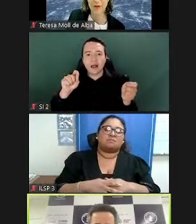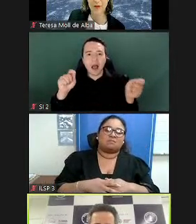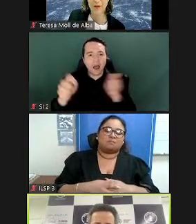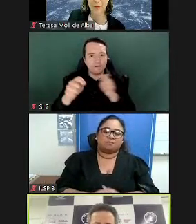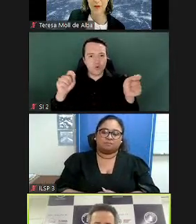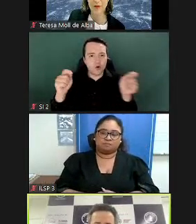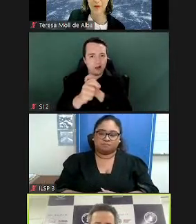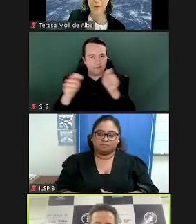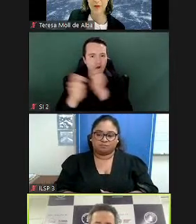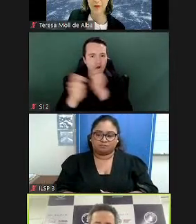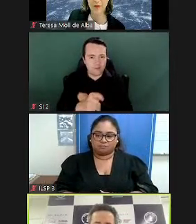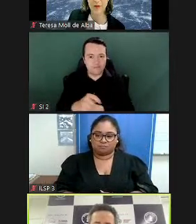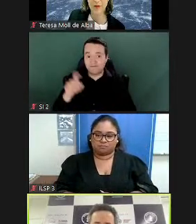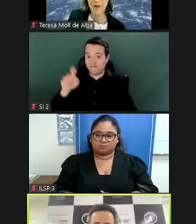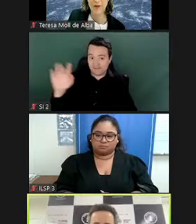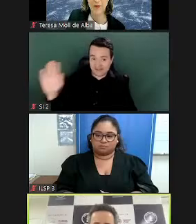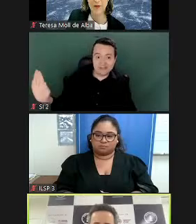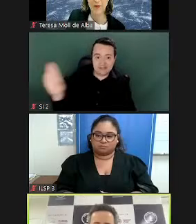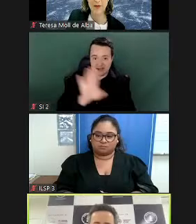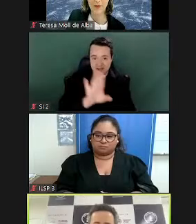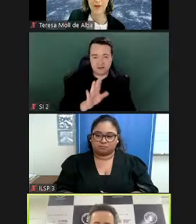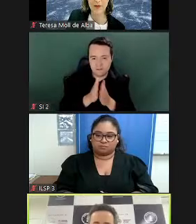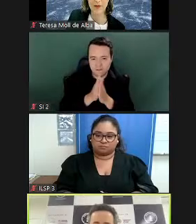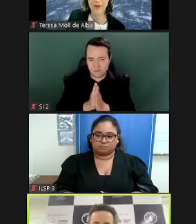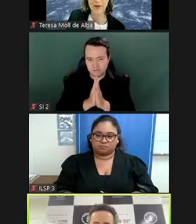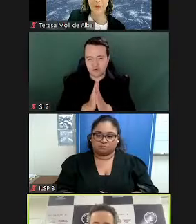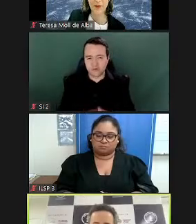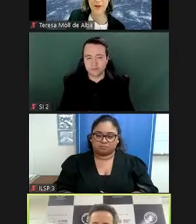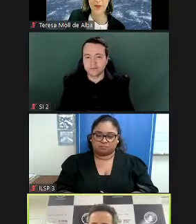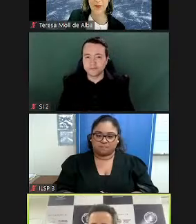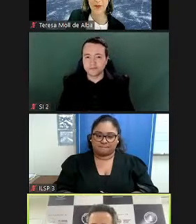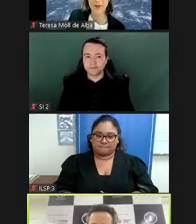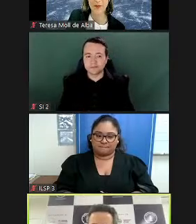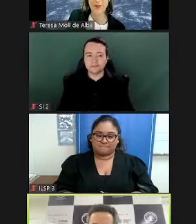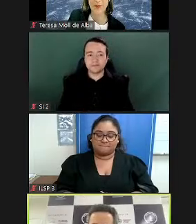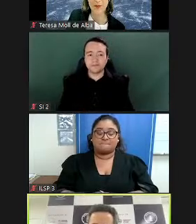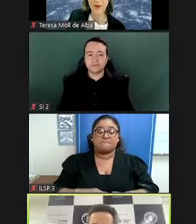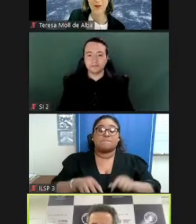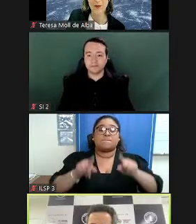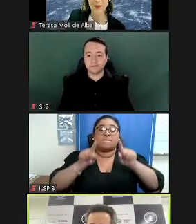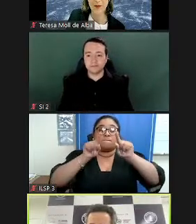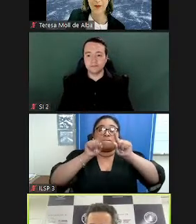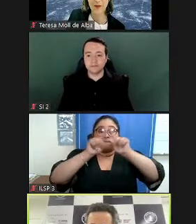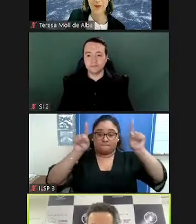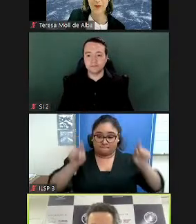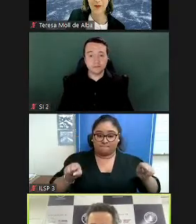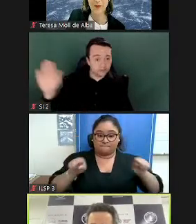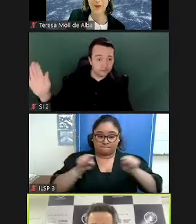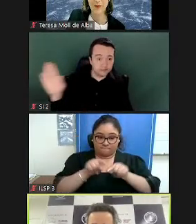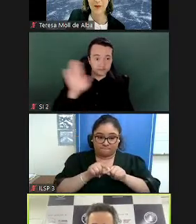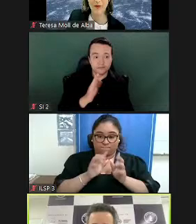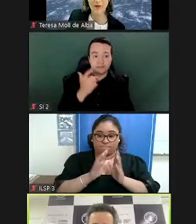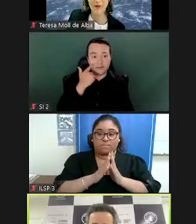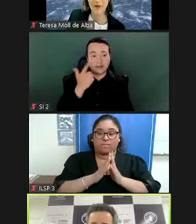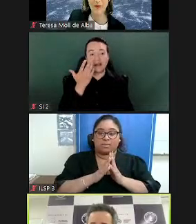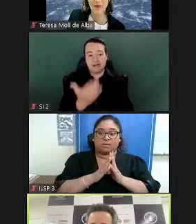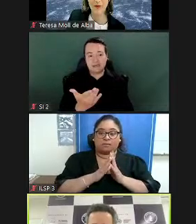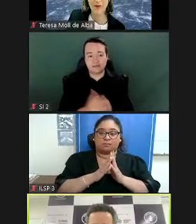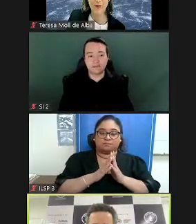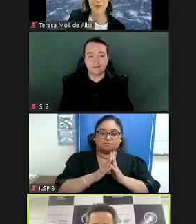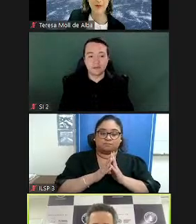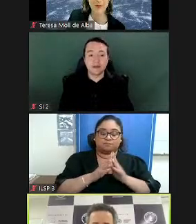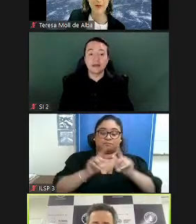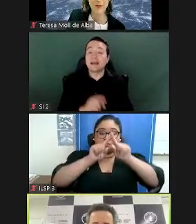this is what the things are about generating changes next slide please this table here